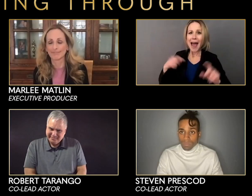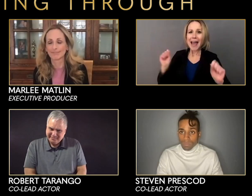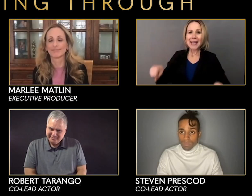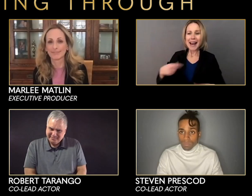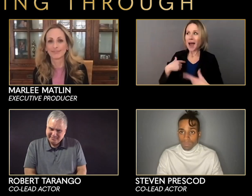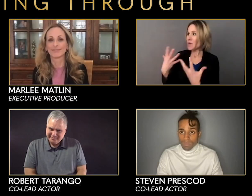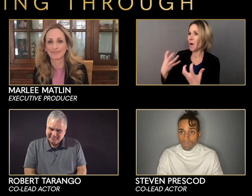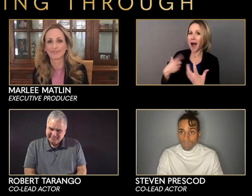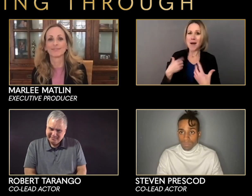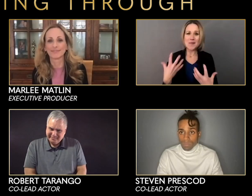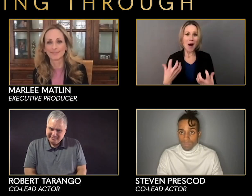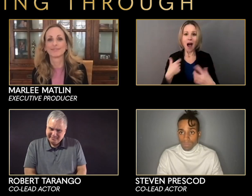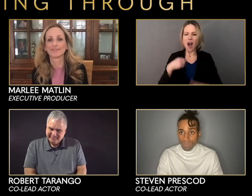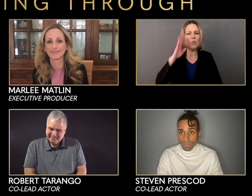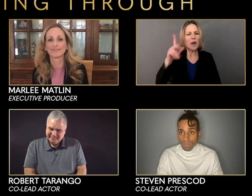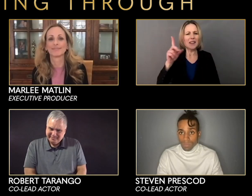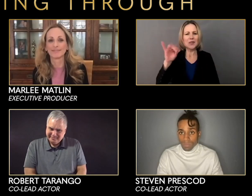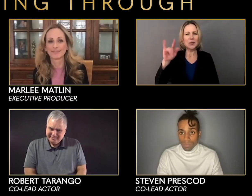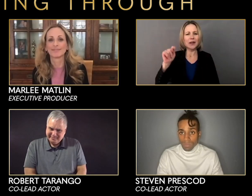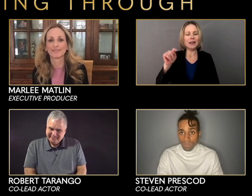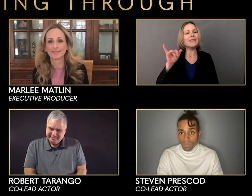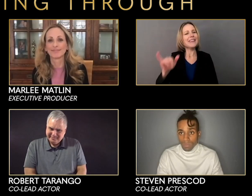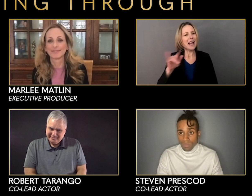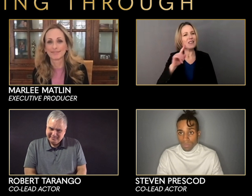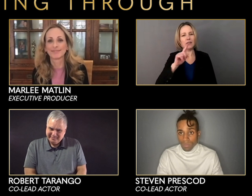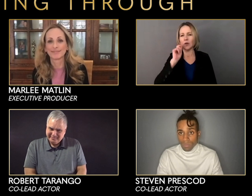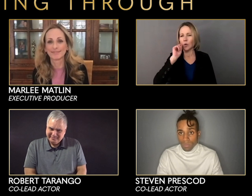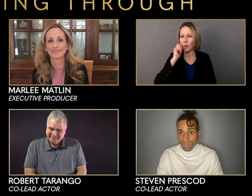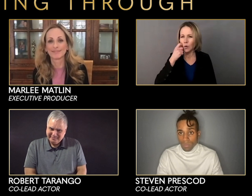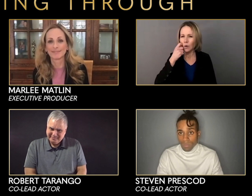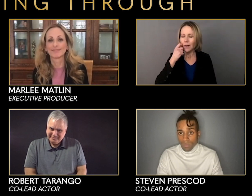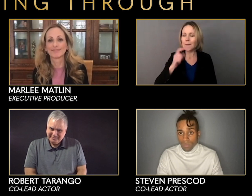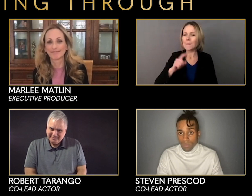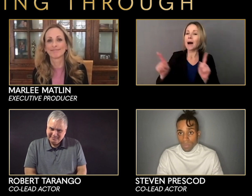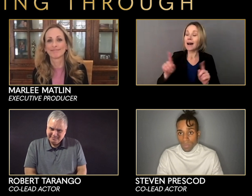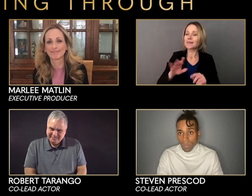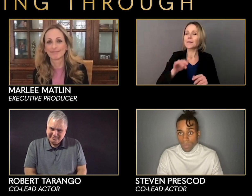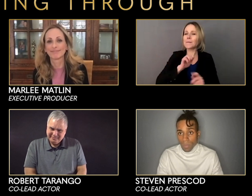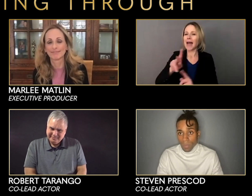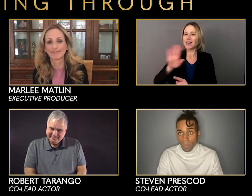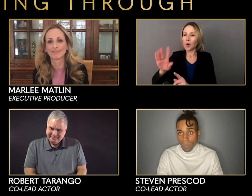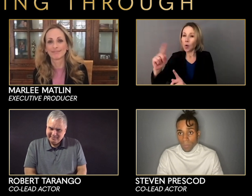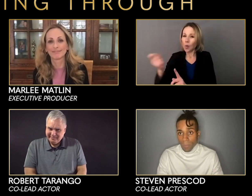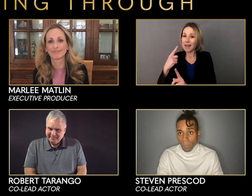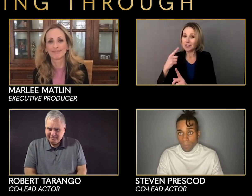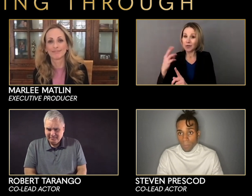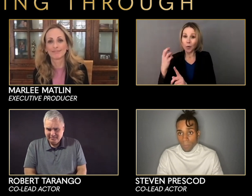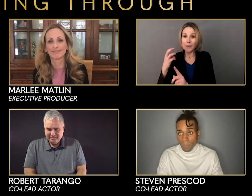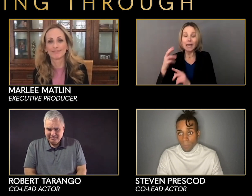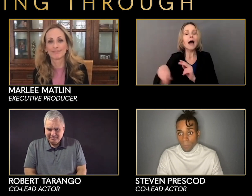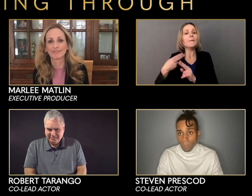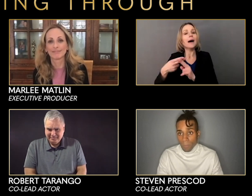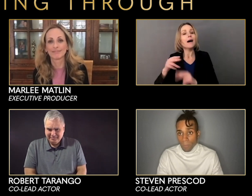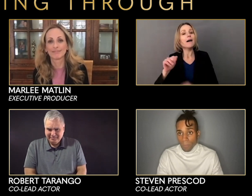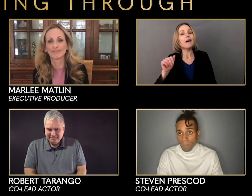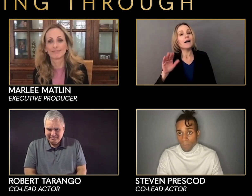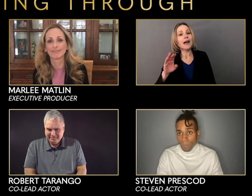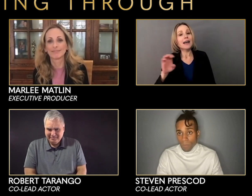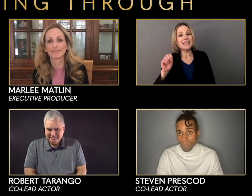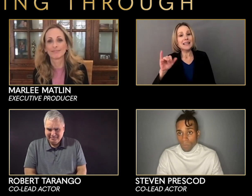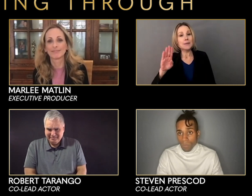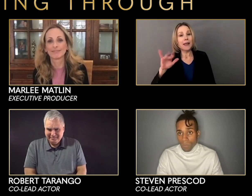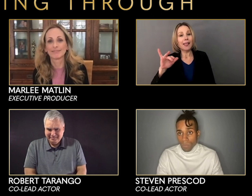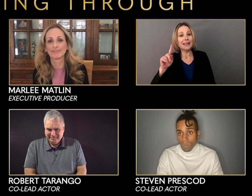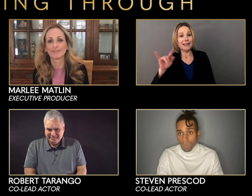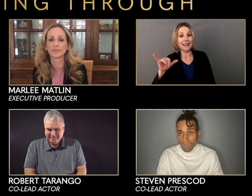And that's what's been so cool. But to answer your question, Whoopi, about accessibility, yeah, that was, this has been, this